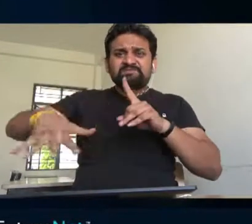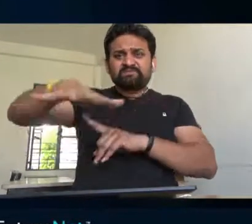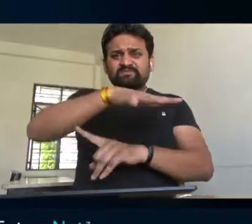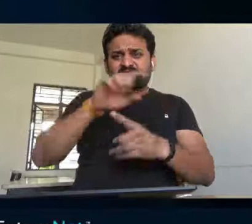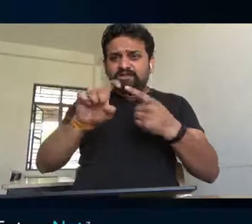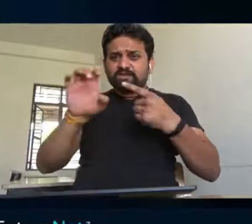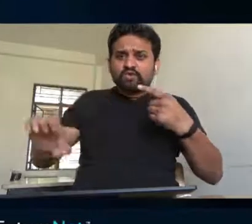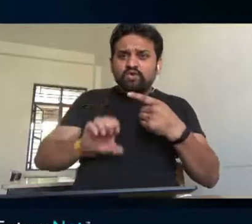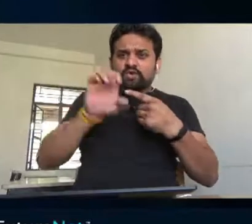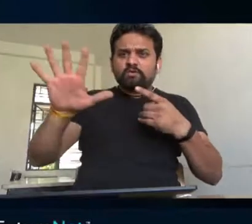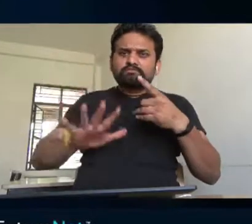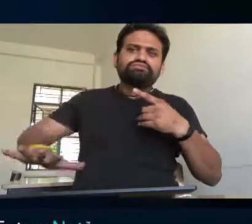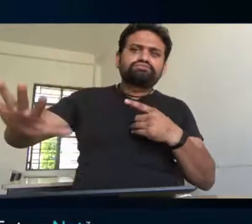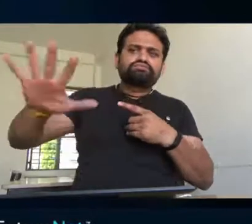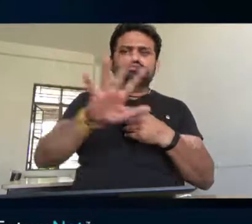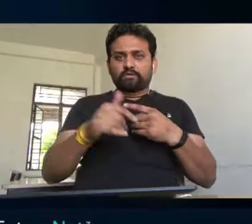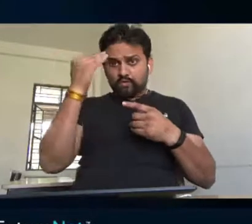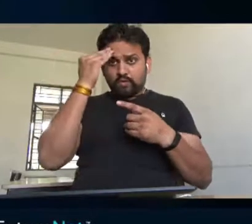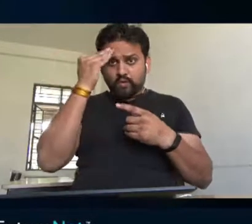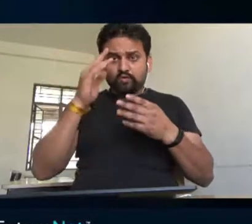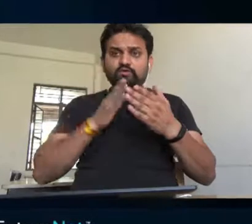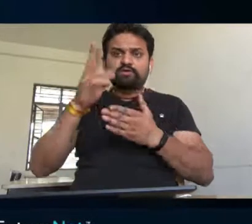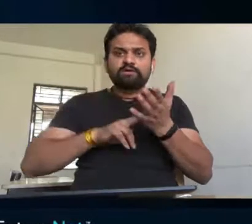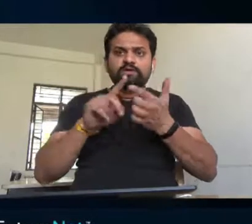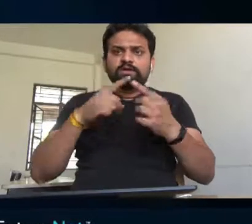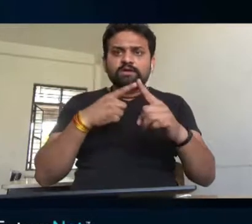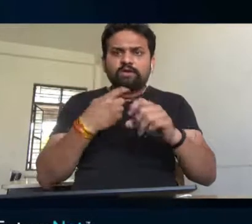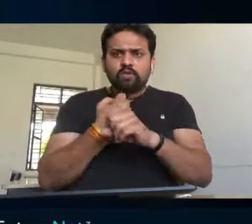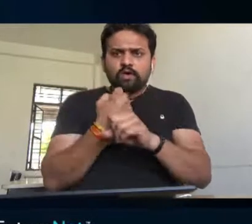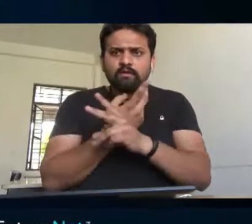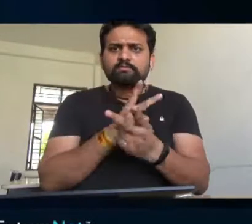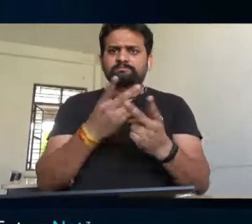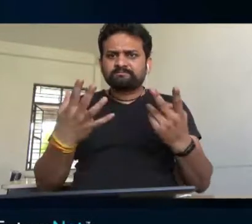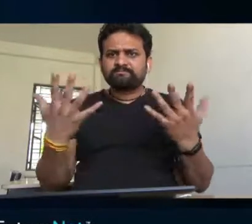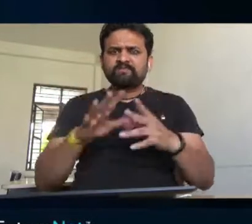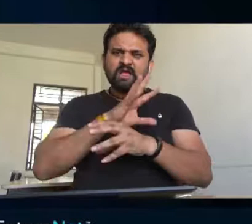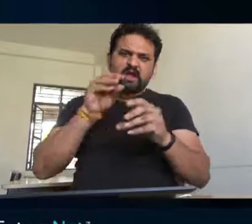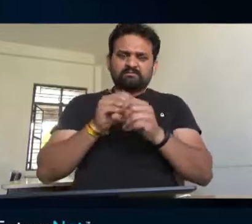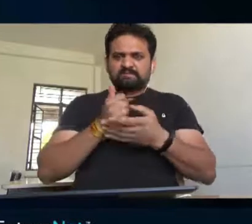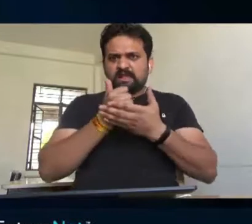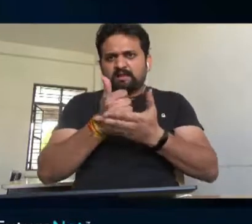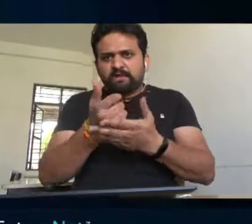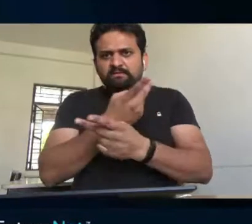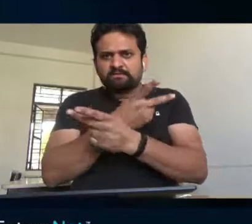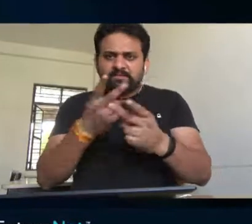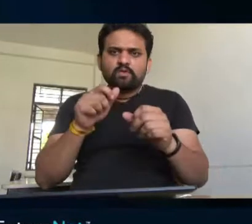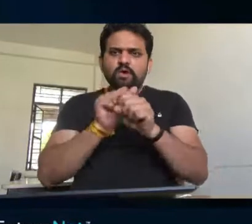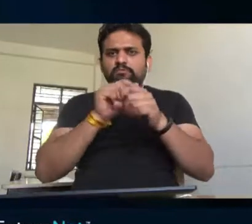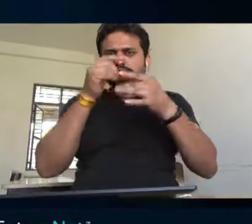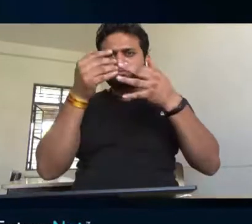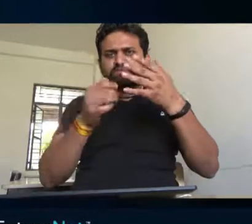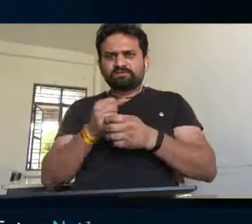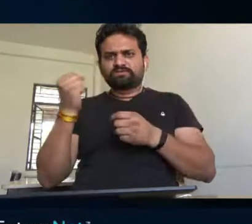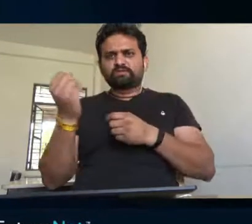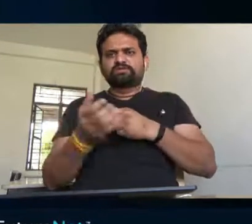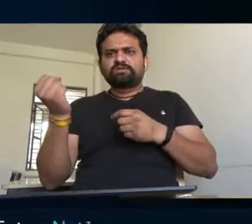that almost half of population know about FutureNet, only in Slovenia, but of